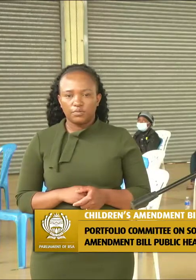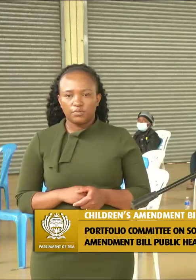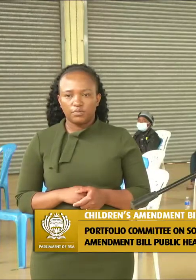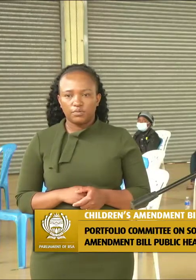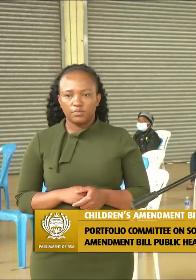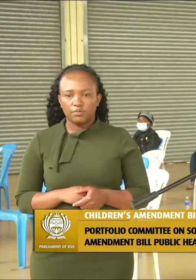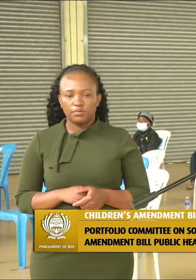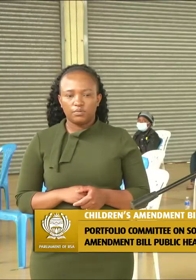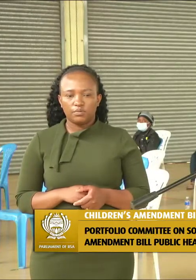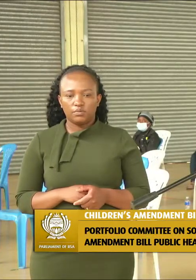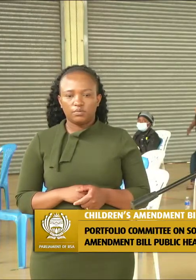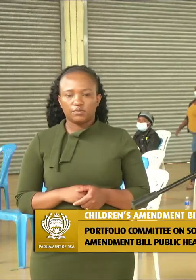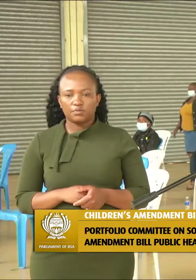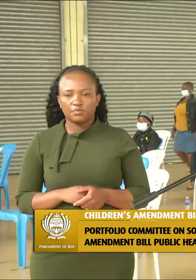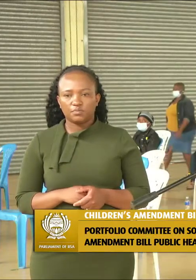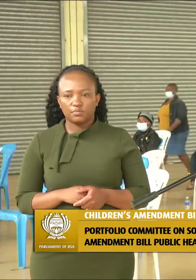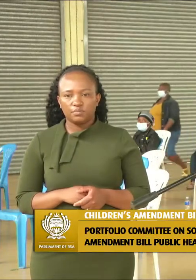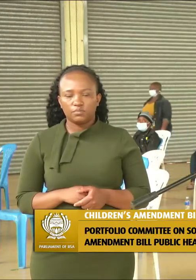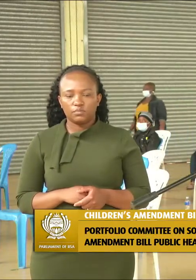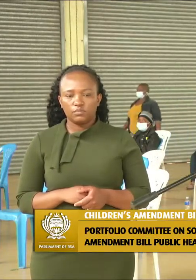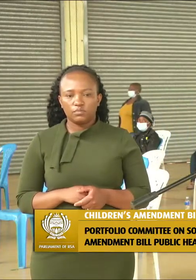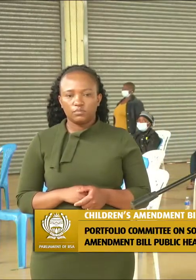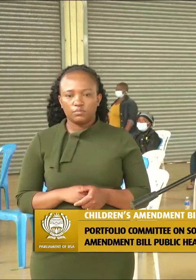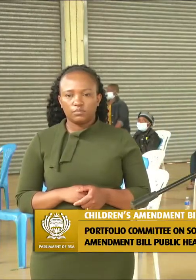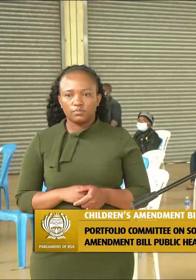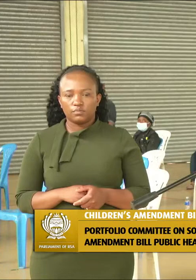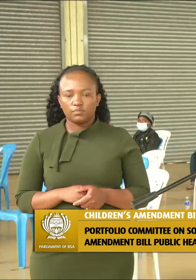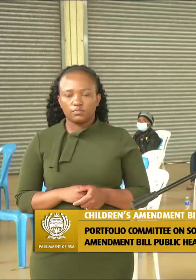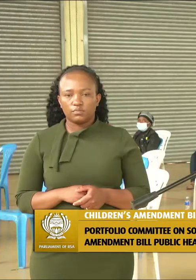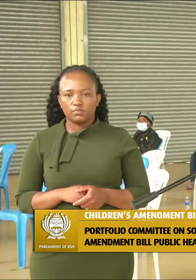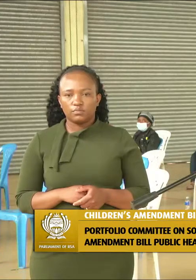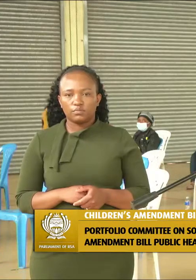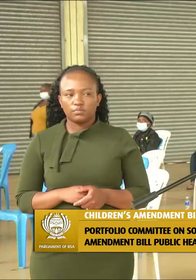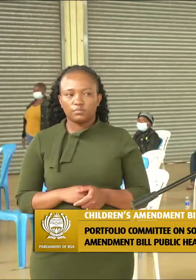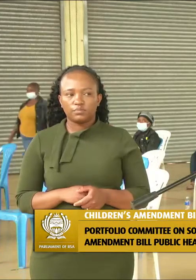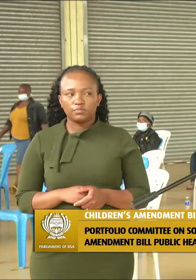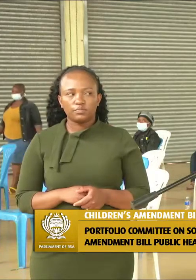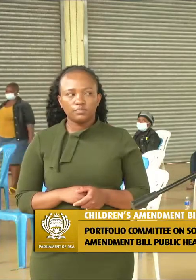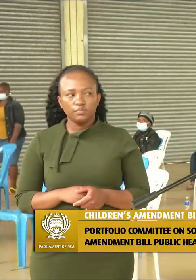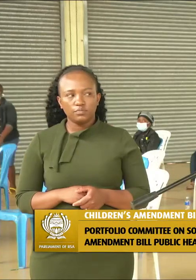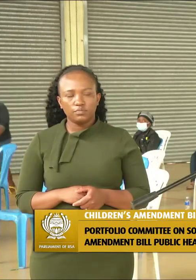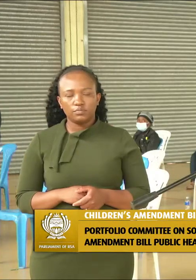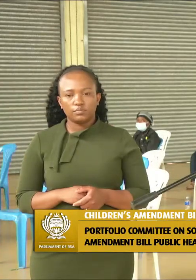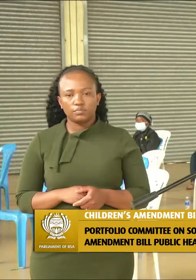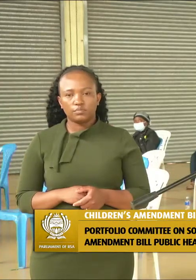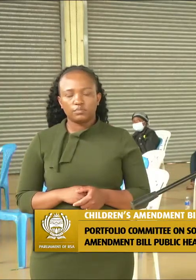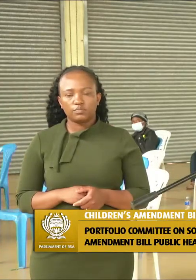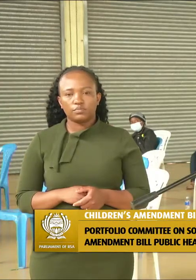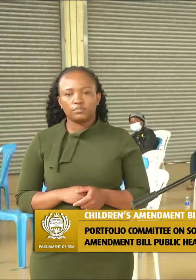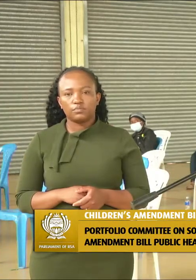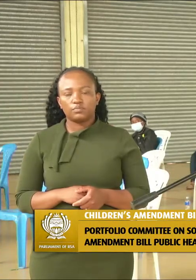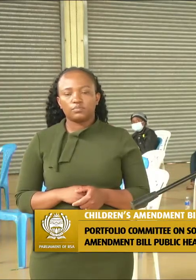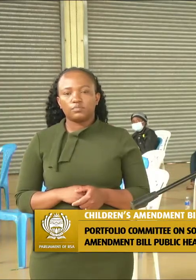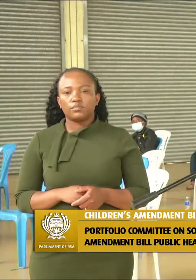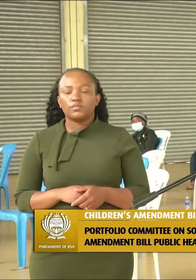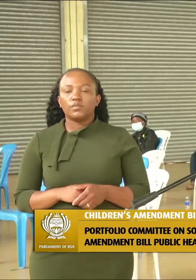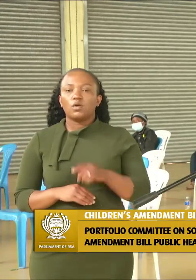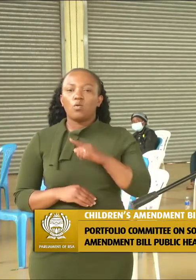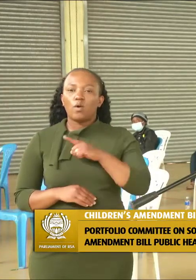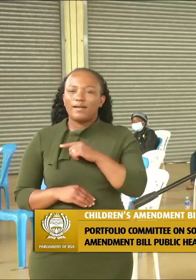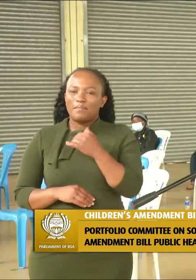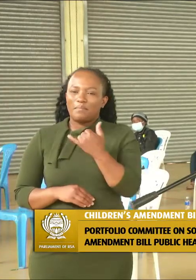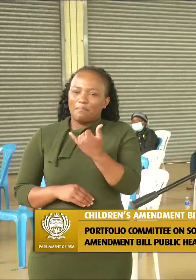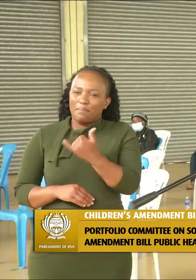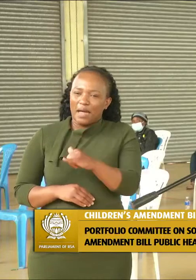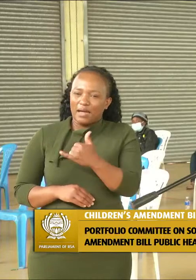yesimo ayewakhulela ngaphansi kwaso esibona. Pain for the children is too much. It is not